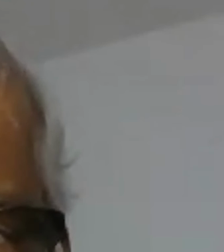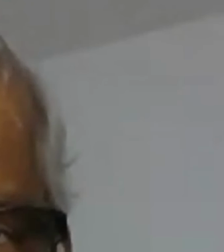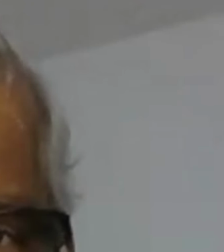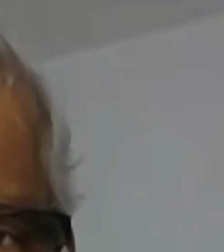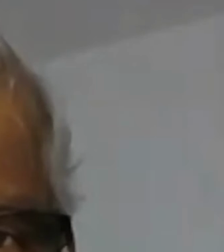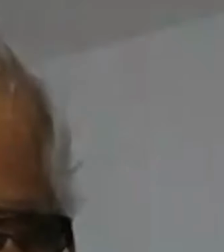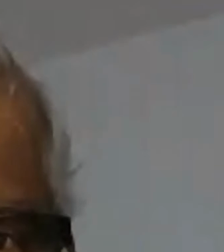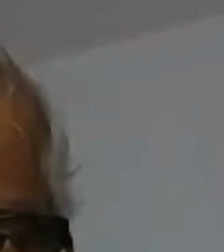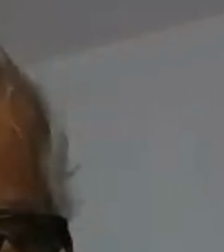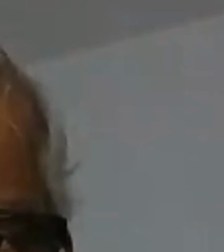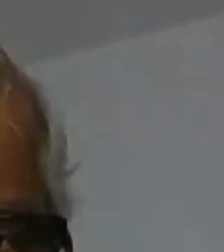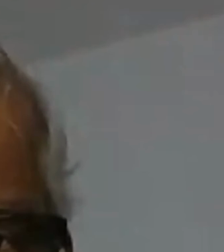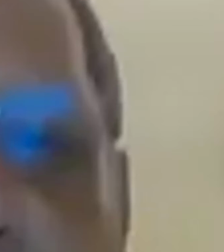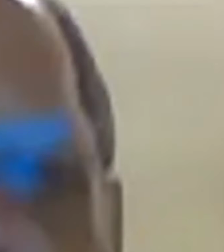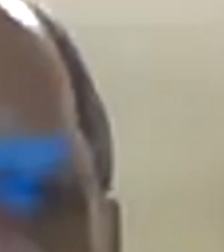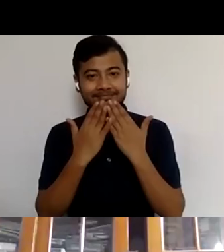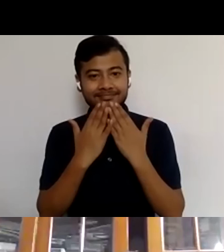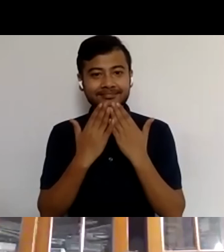Manohar.